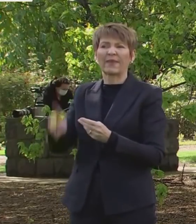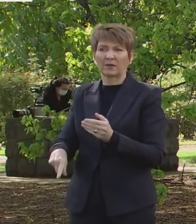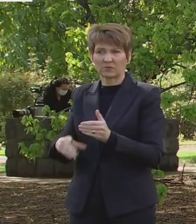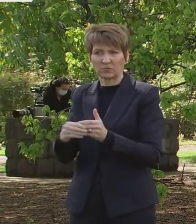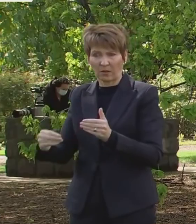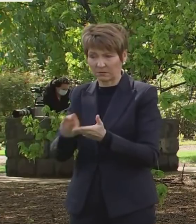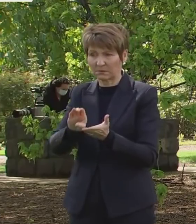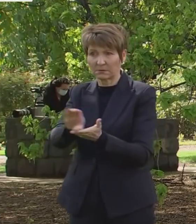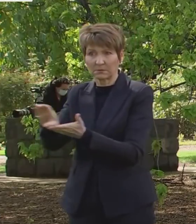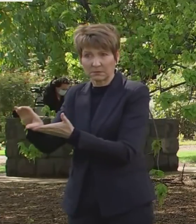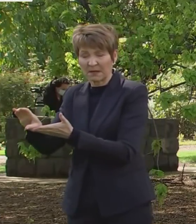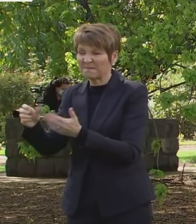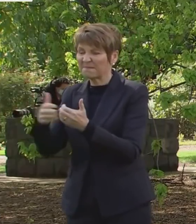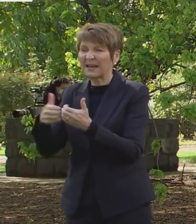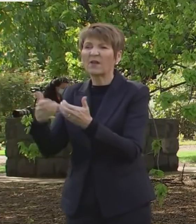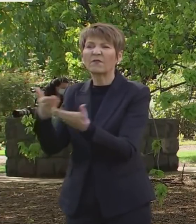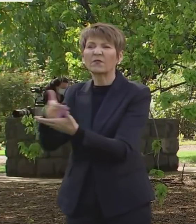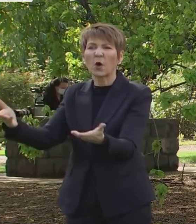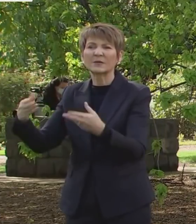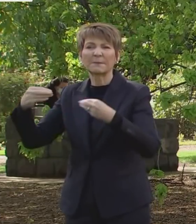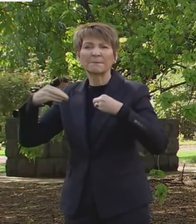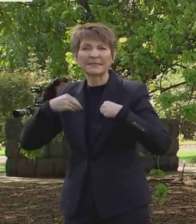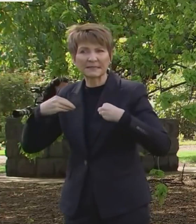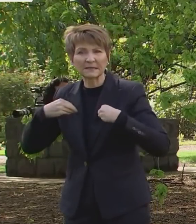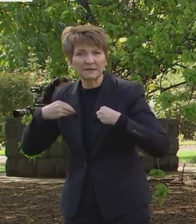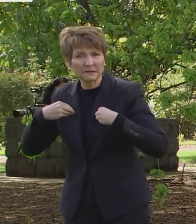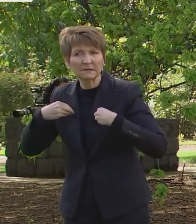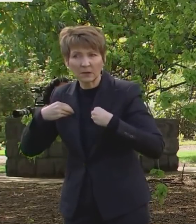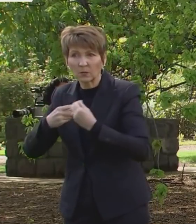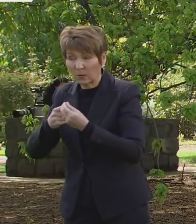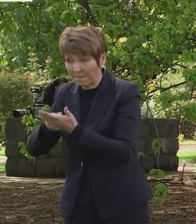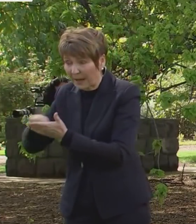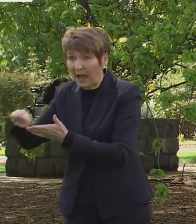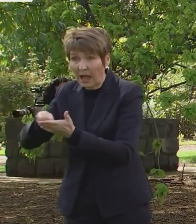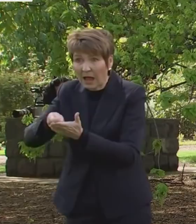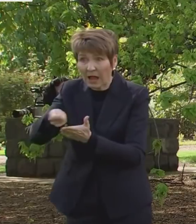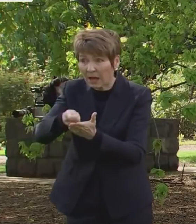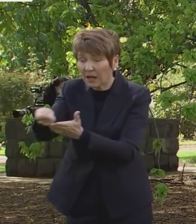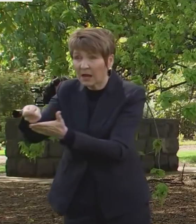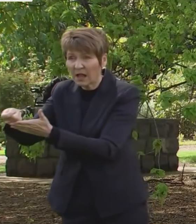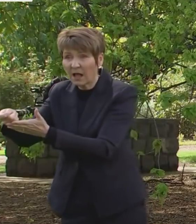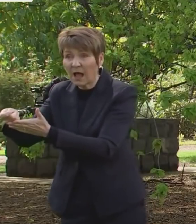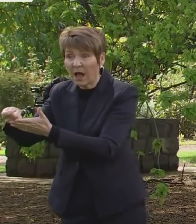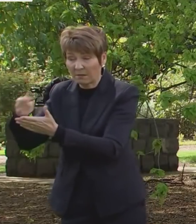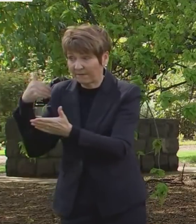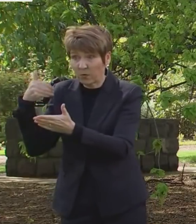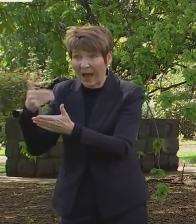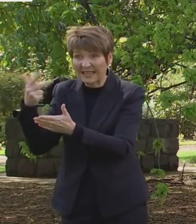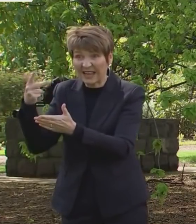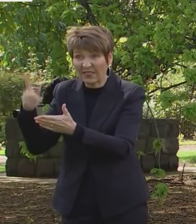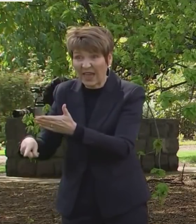and the number of businesses to be supported by that fund will increase from 18,000 businesses